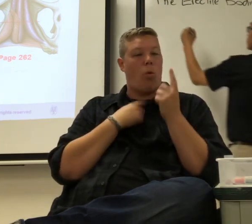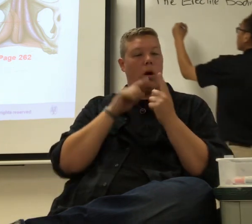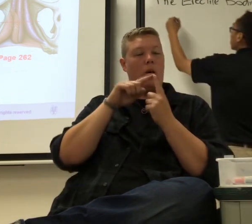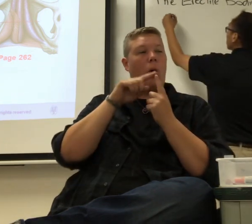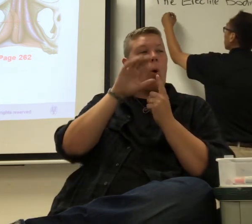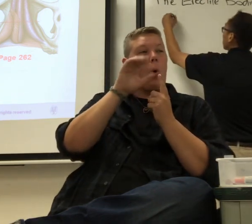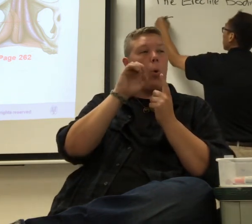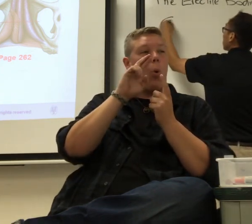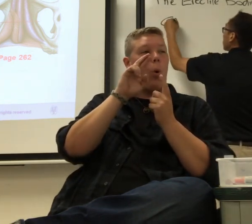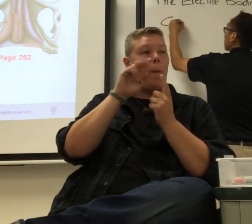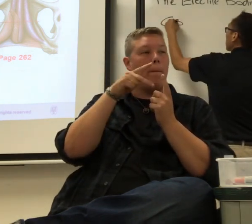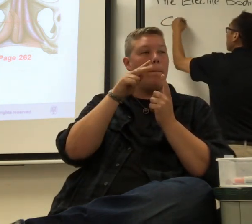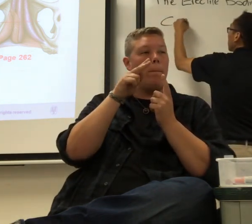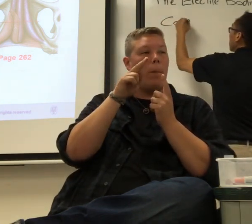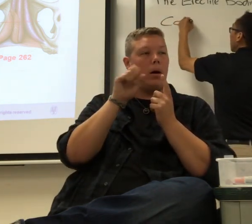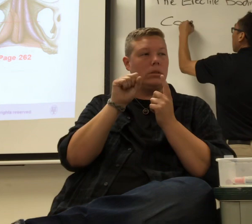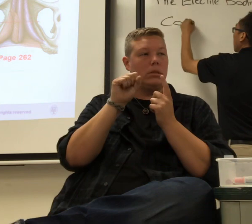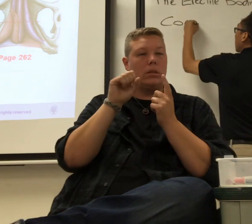spongiosum.